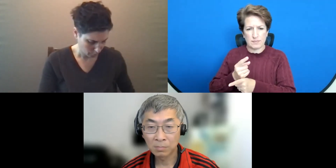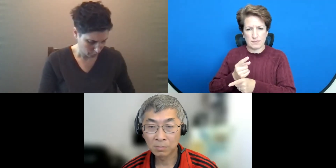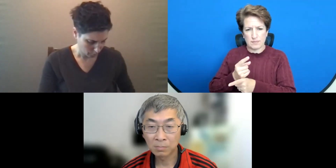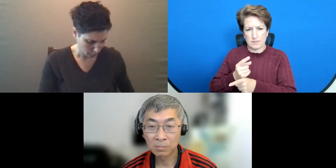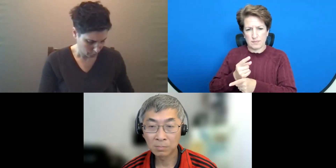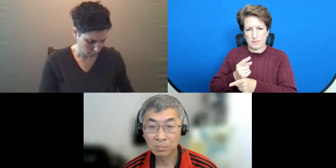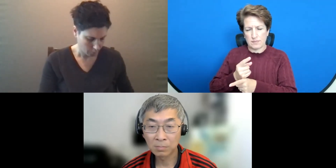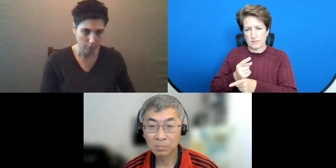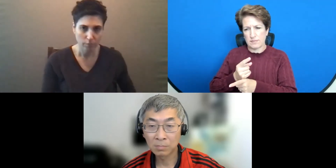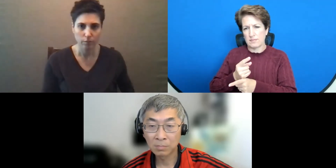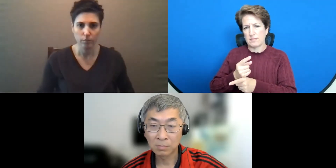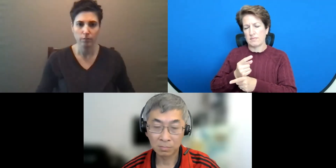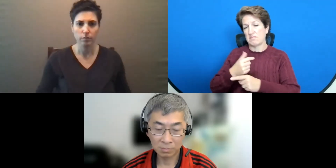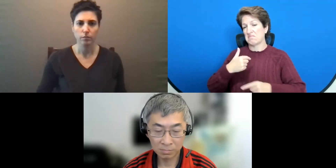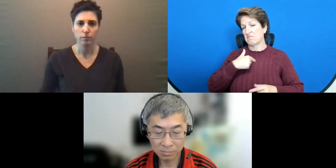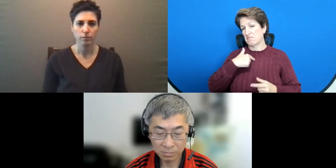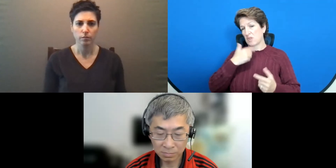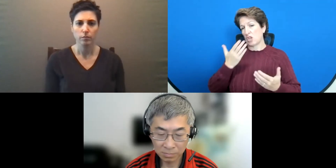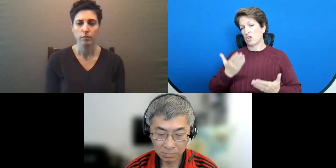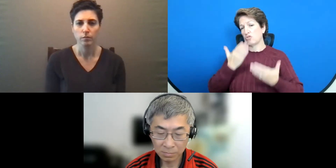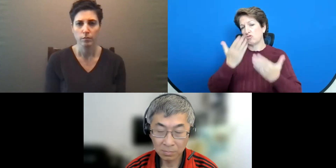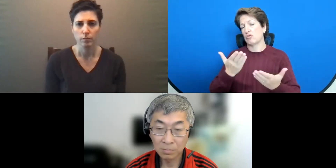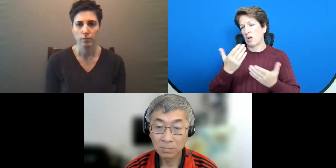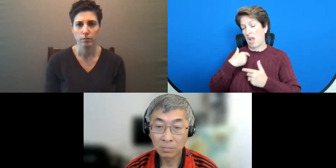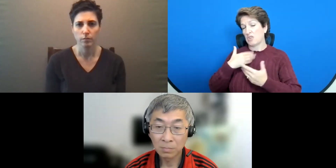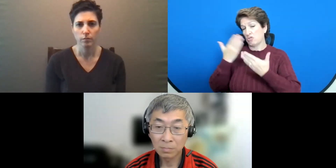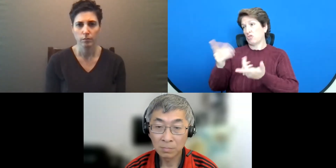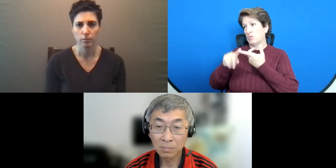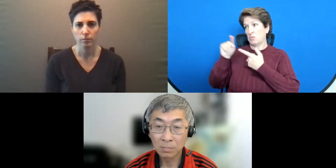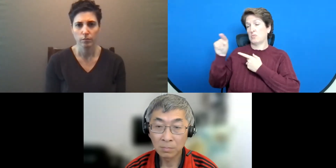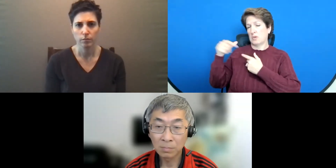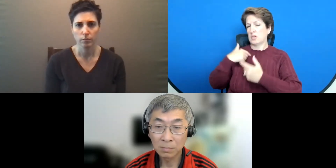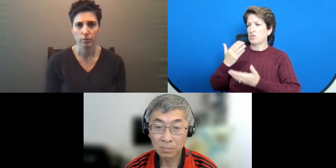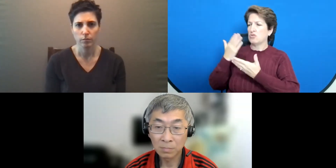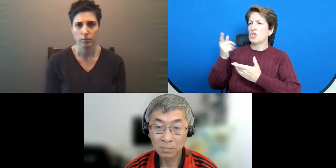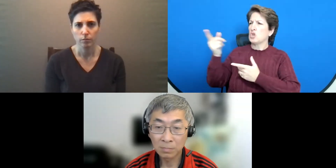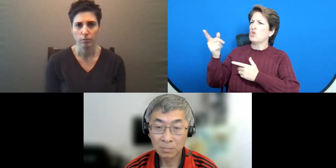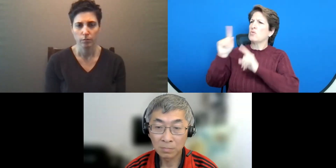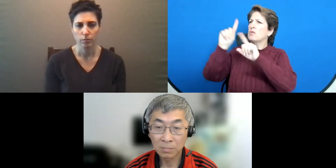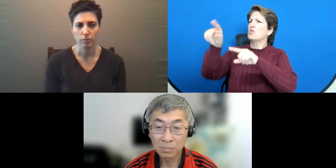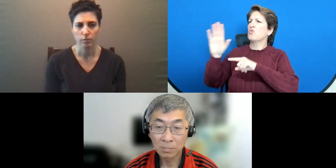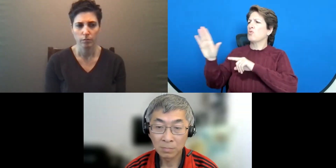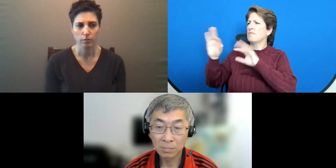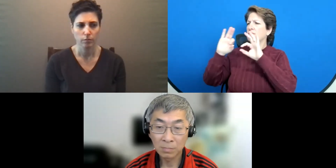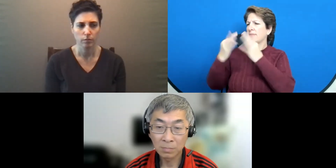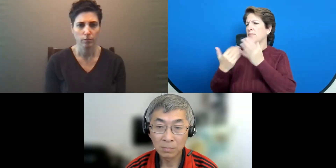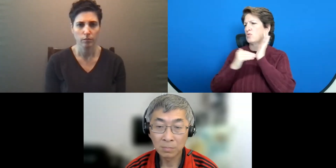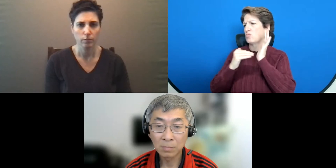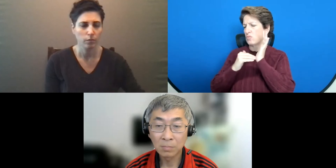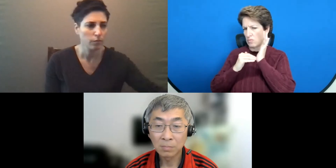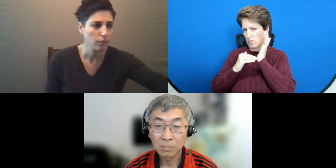I will suggest you that to go to your doctor, family doctor, and ask your family doctor